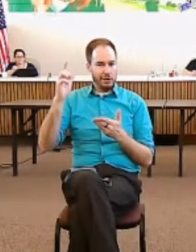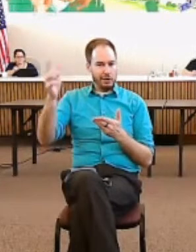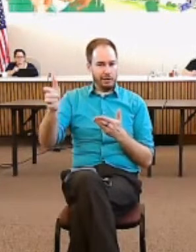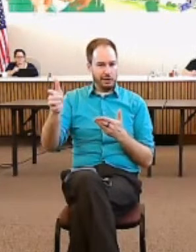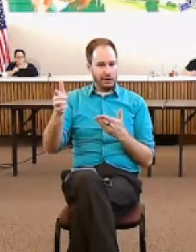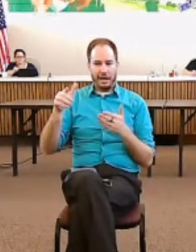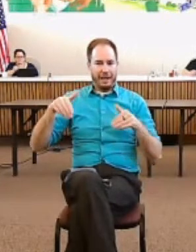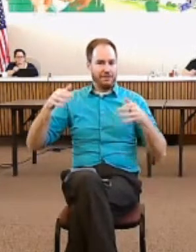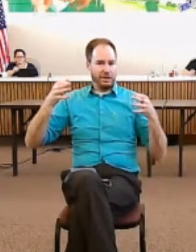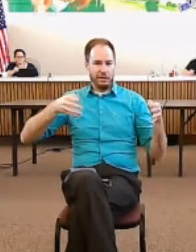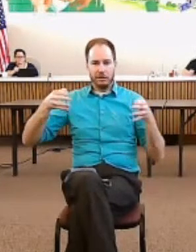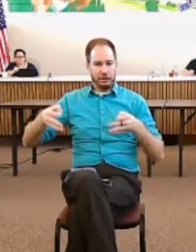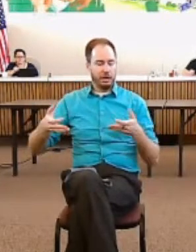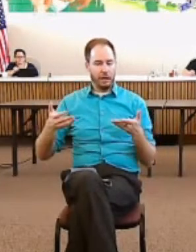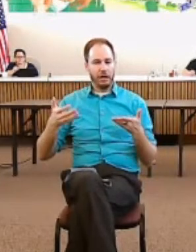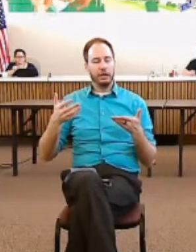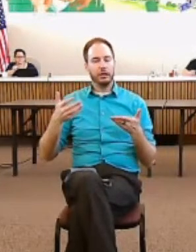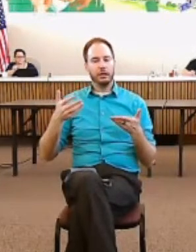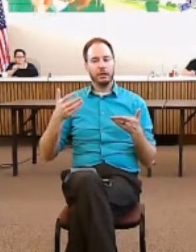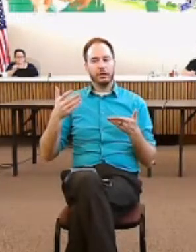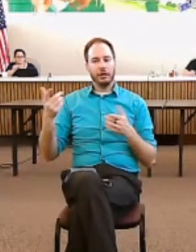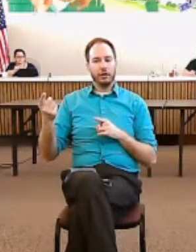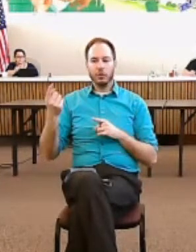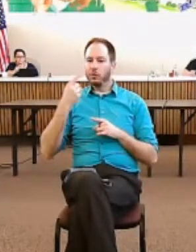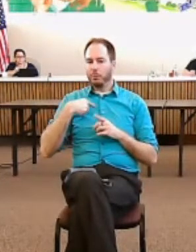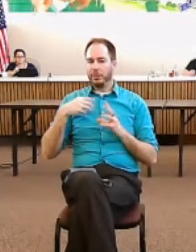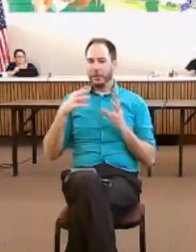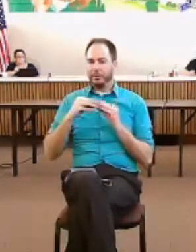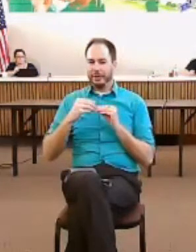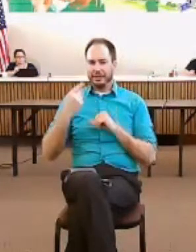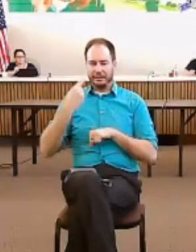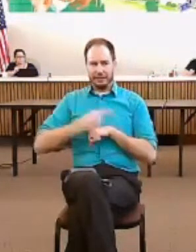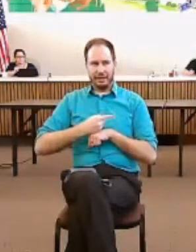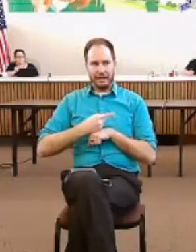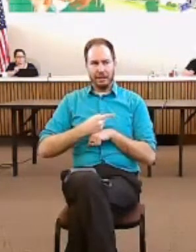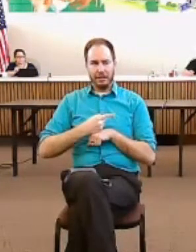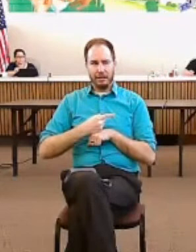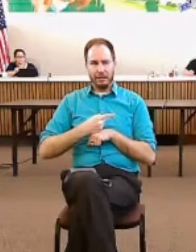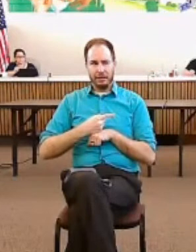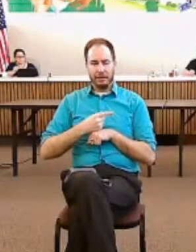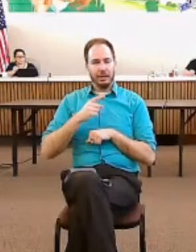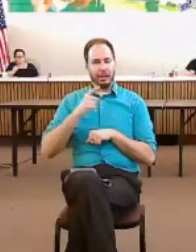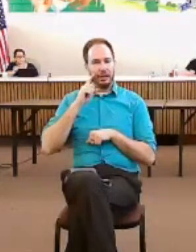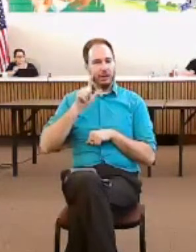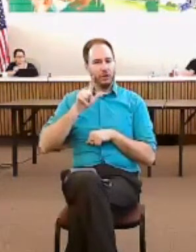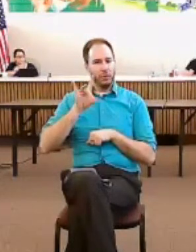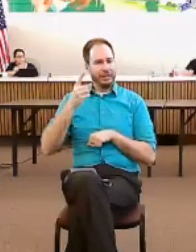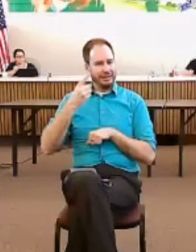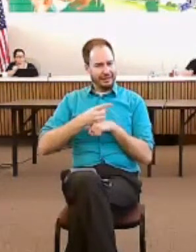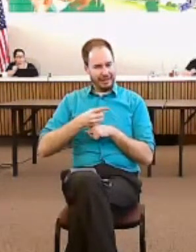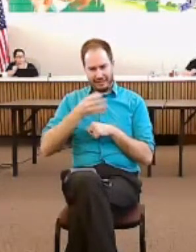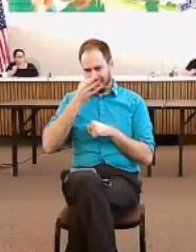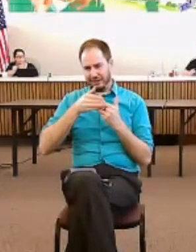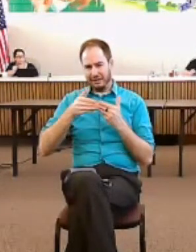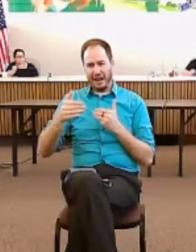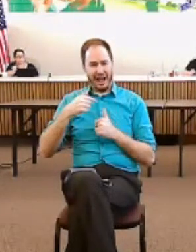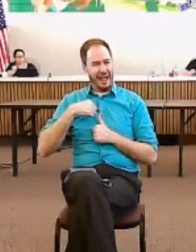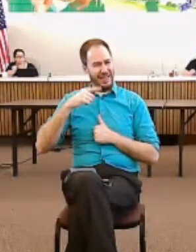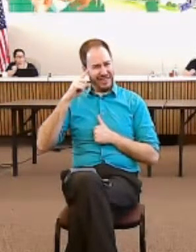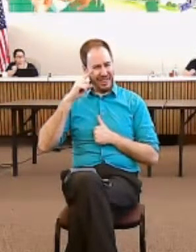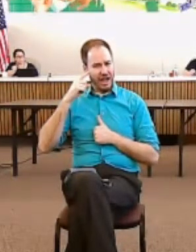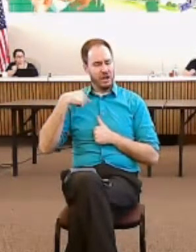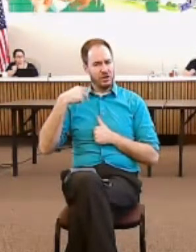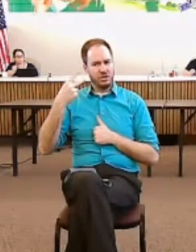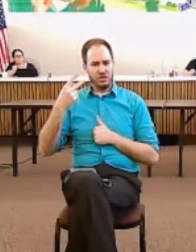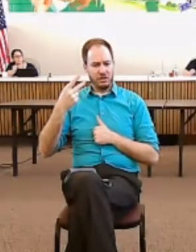only be, well, someone gave me a meeting date. It would only be 28 days from that meeting, but I swear we were 2